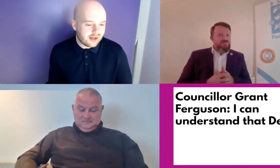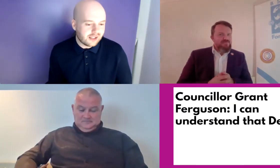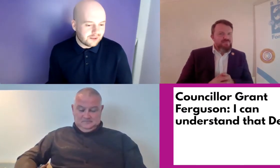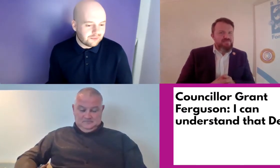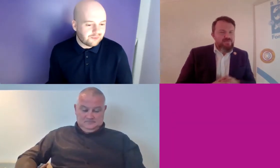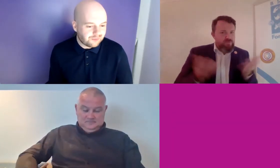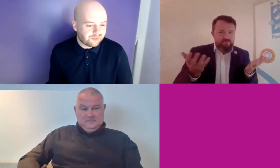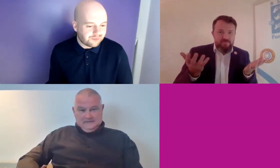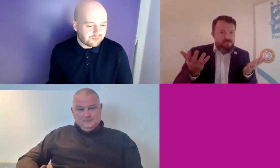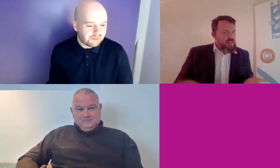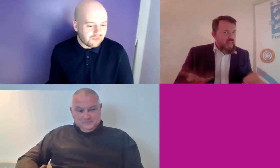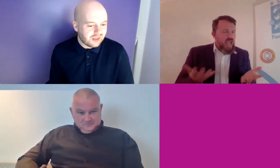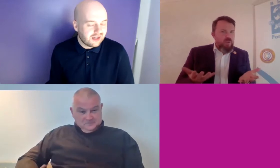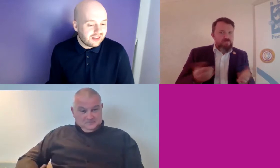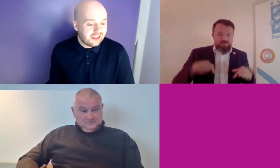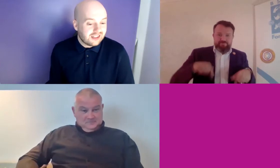that, Derek.